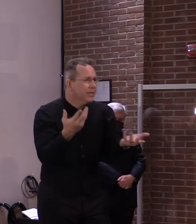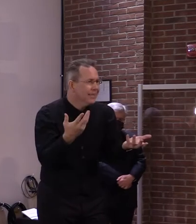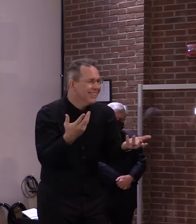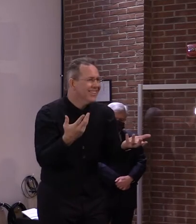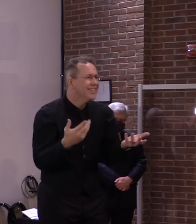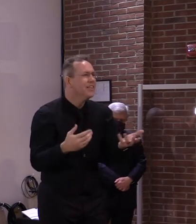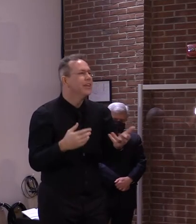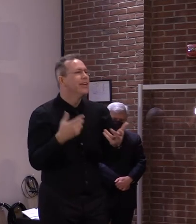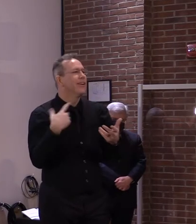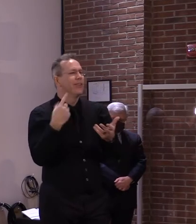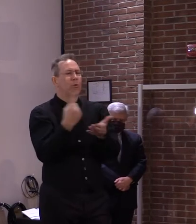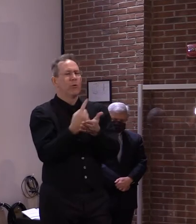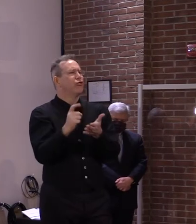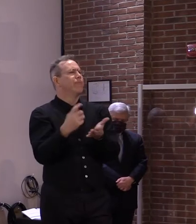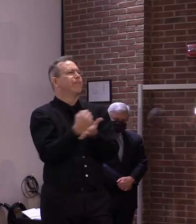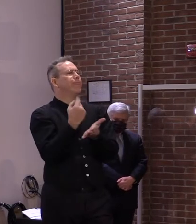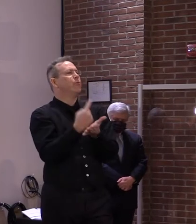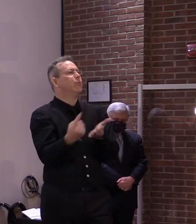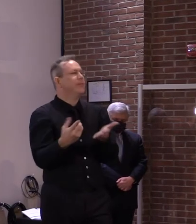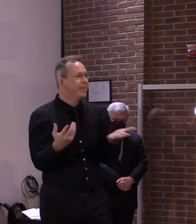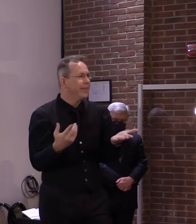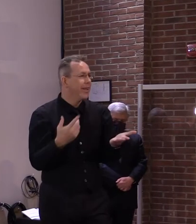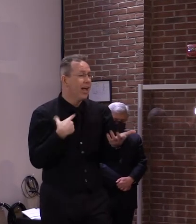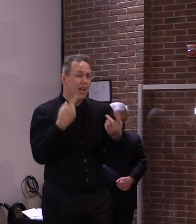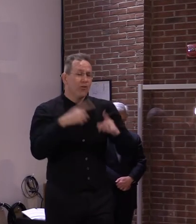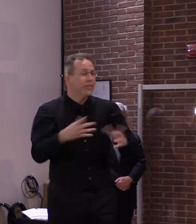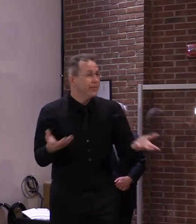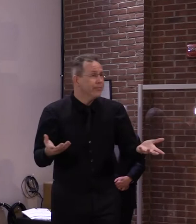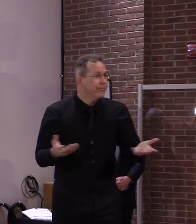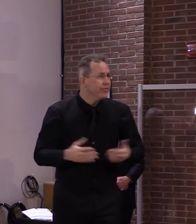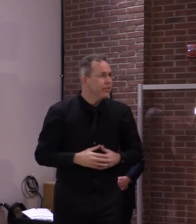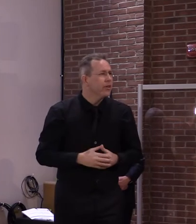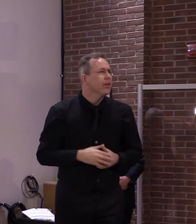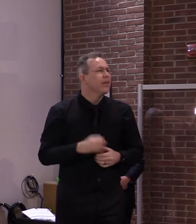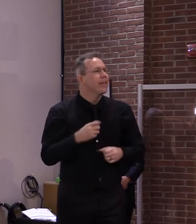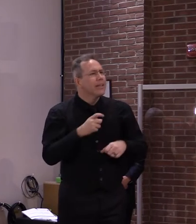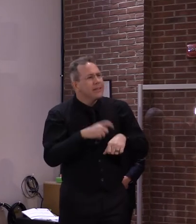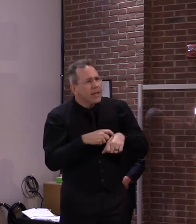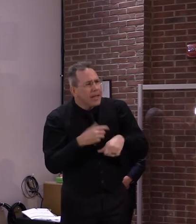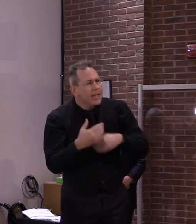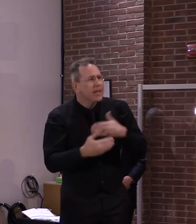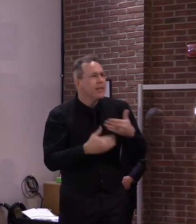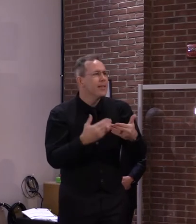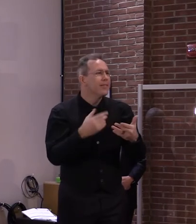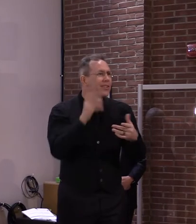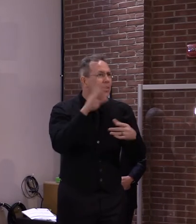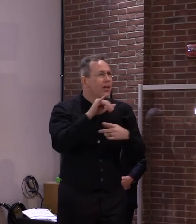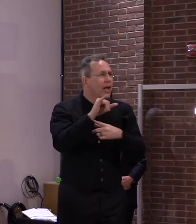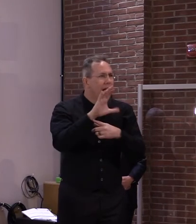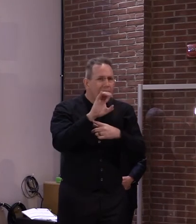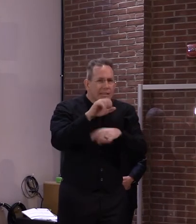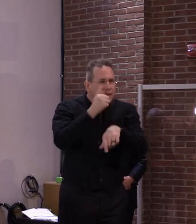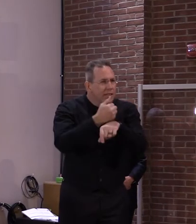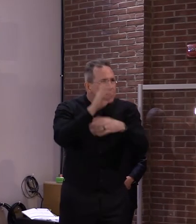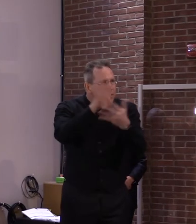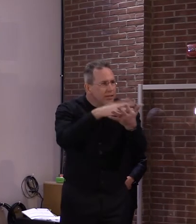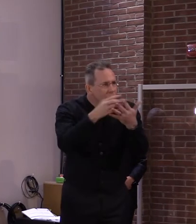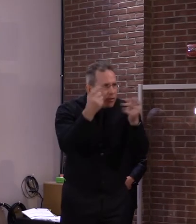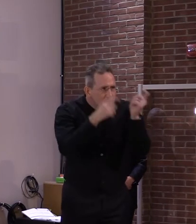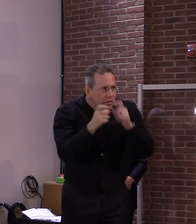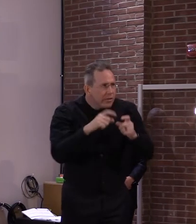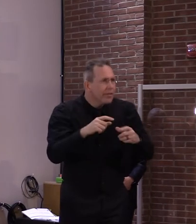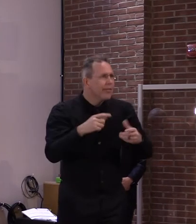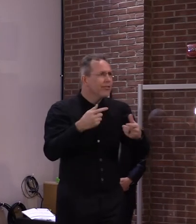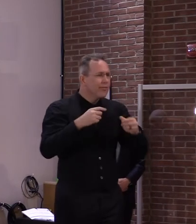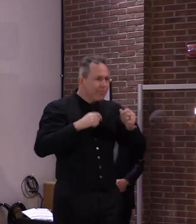next week but that was our agreement with them they needed time to get ice and schedules and refs set up and so forth so it's not as